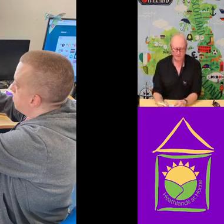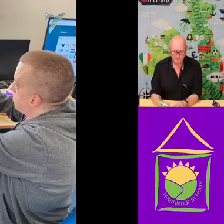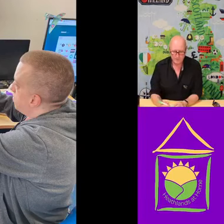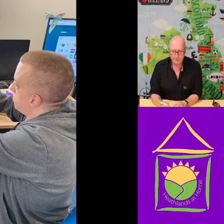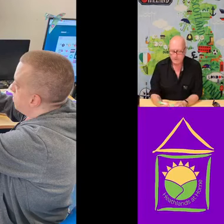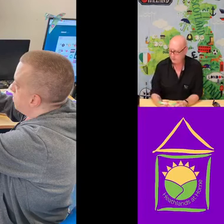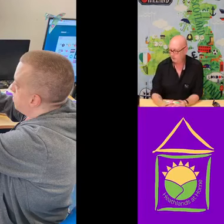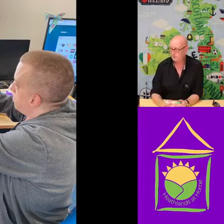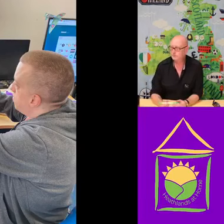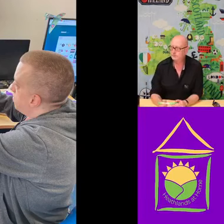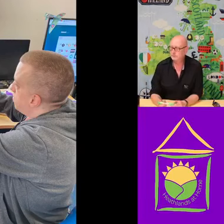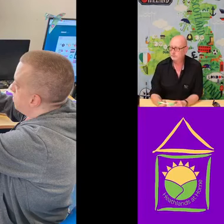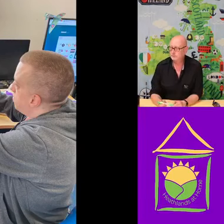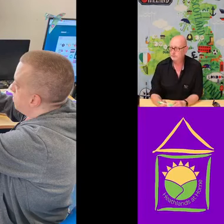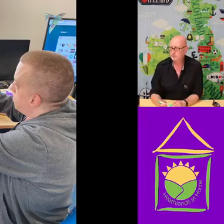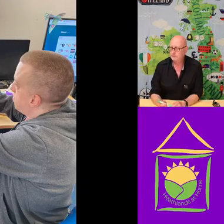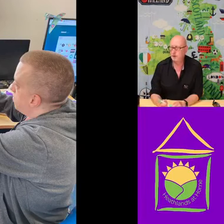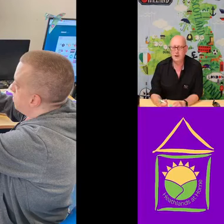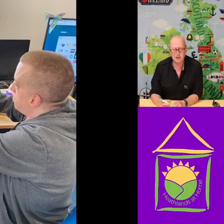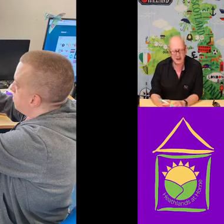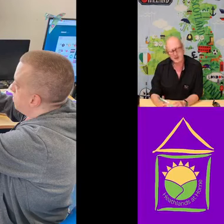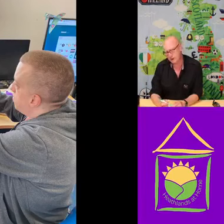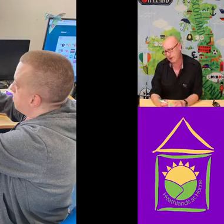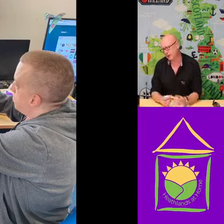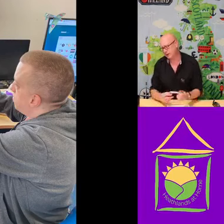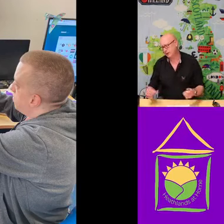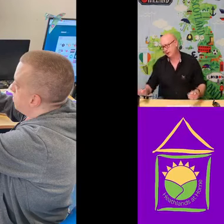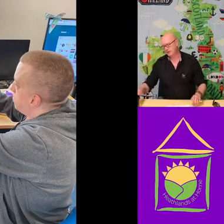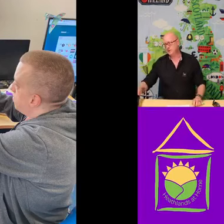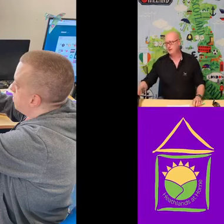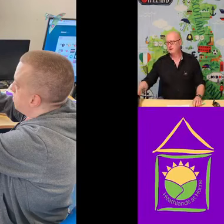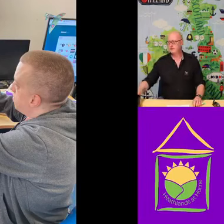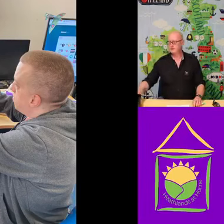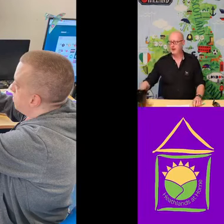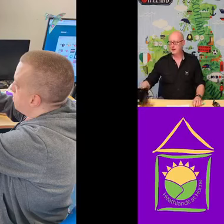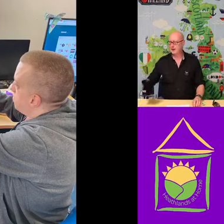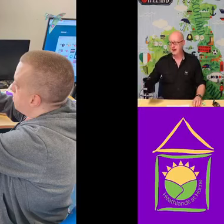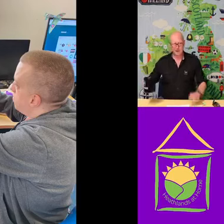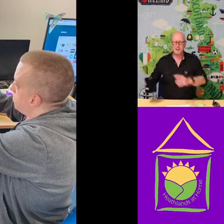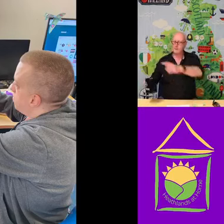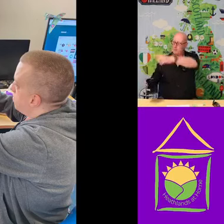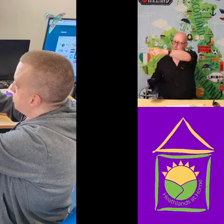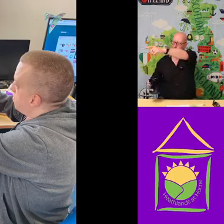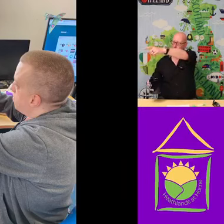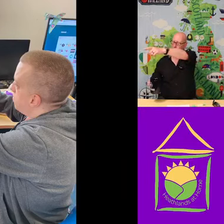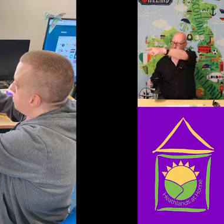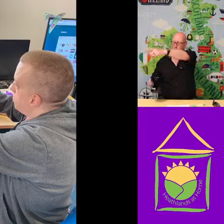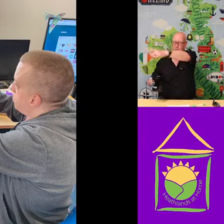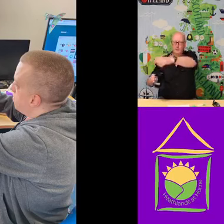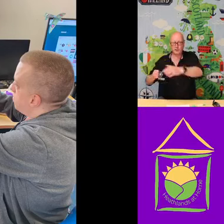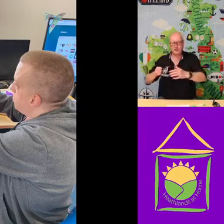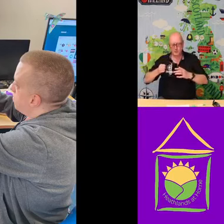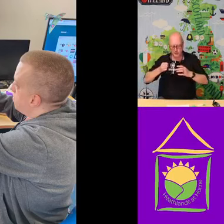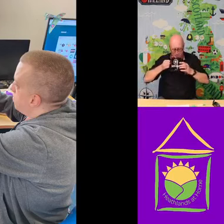game called Little Alchemy 2. Oh, yes, I've seen it. And it's a conceptual thinking game, basically. I can remember when we played the first one, it was skimming. And it's where you